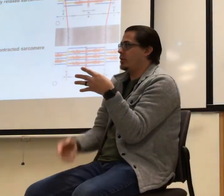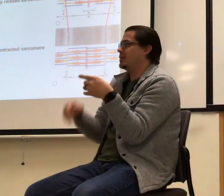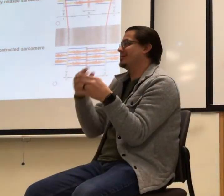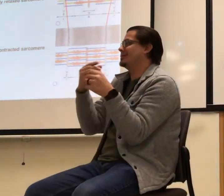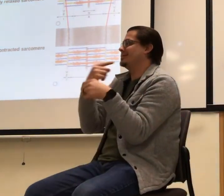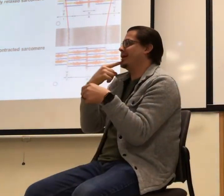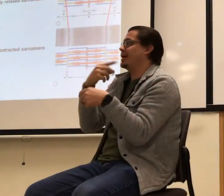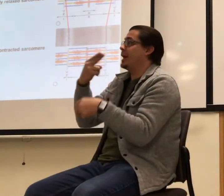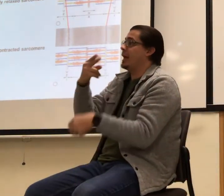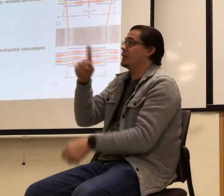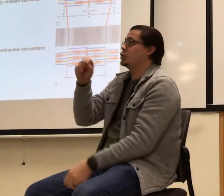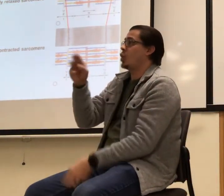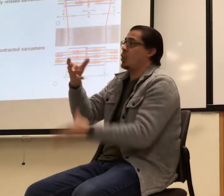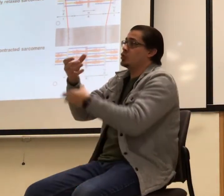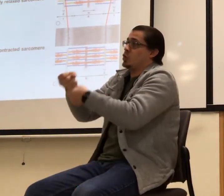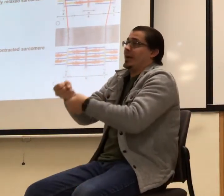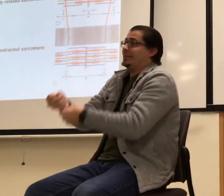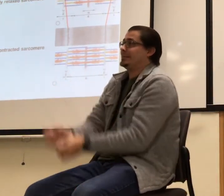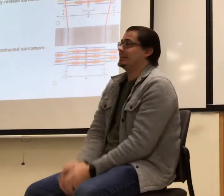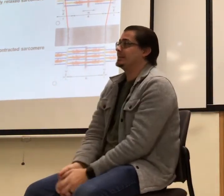shrinks.